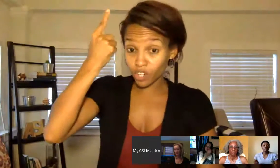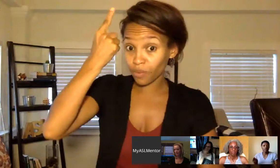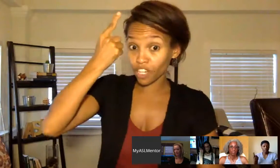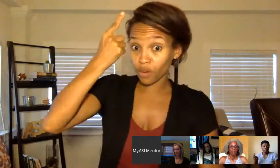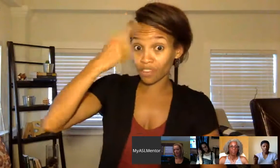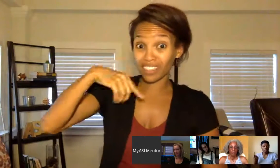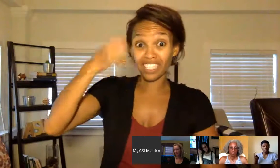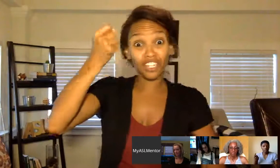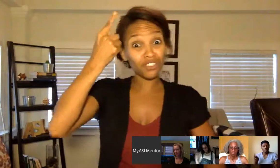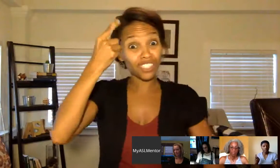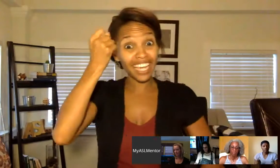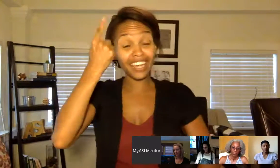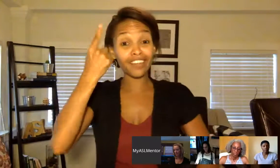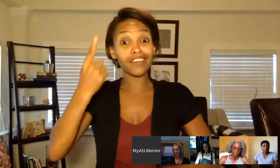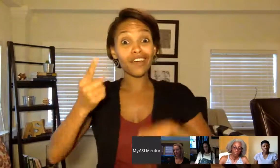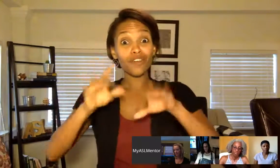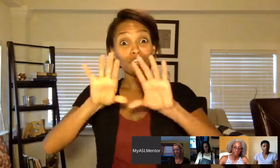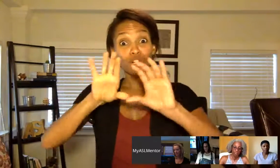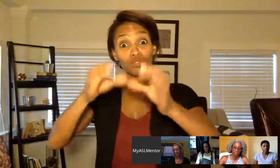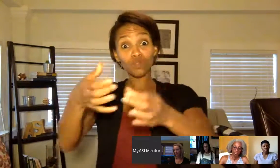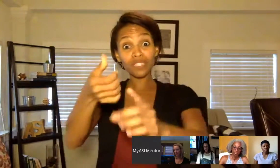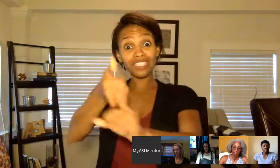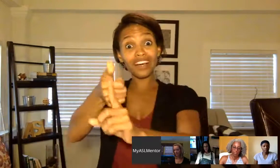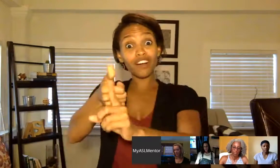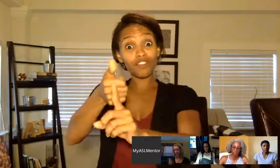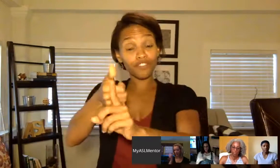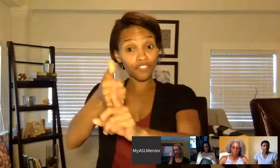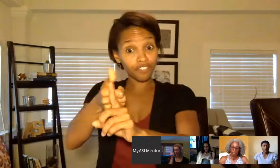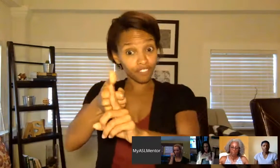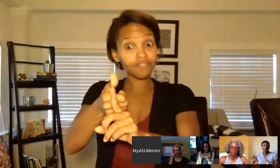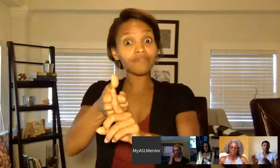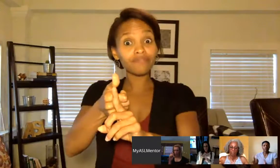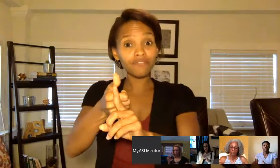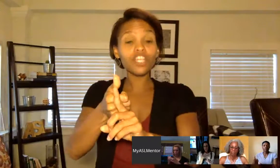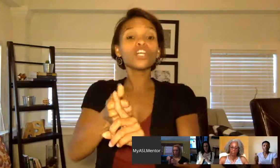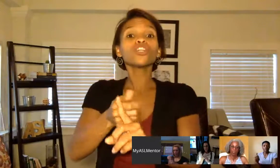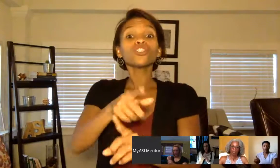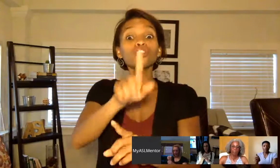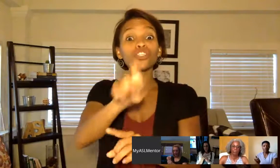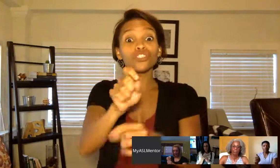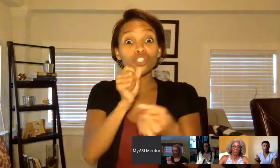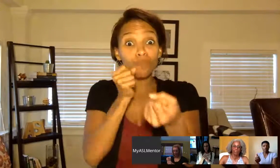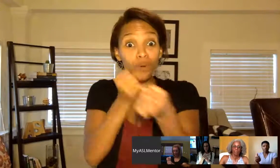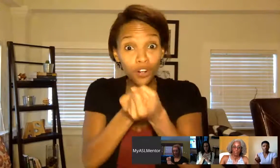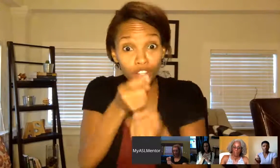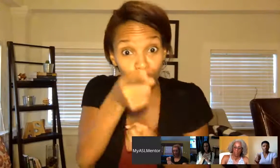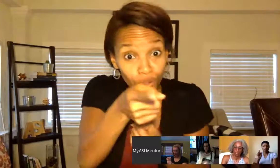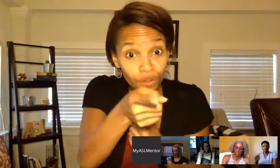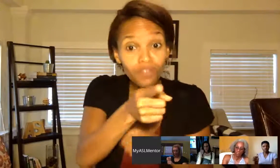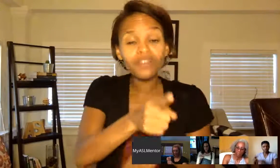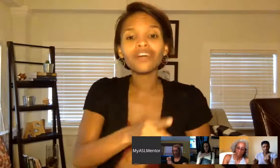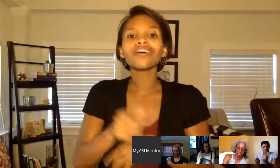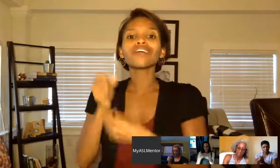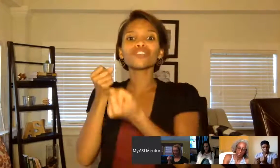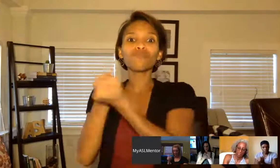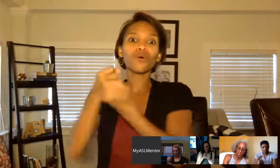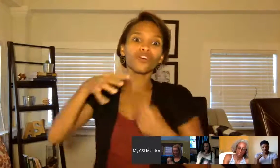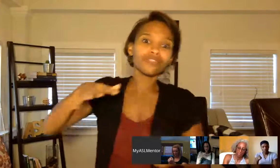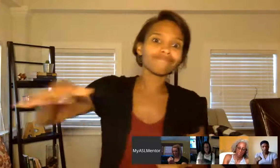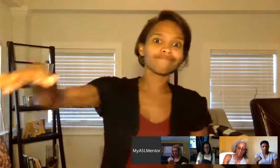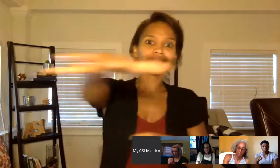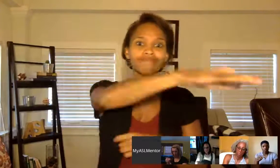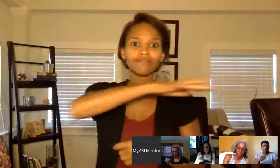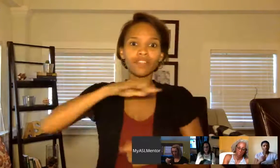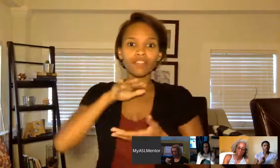Understand is where I want to go with this. Understand the group itself should support you and